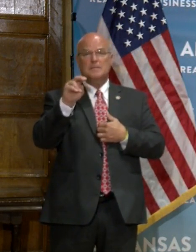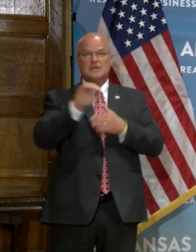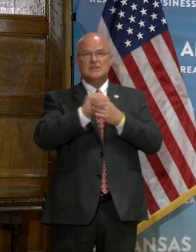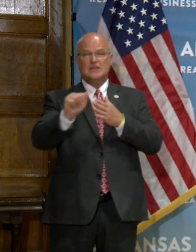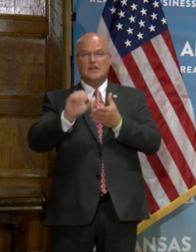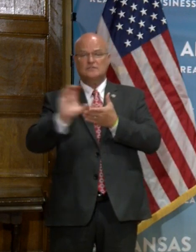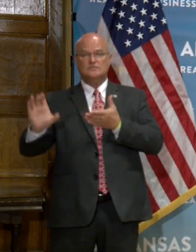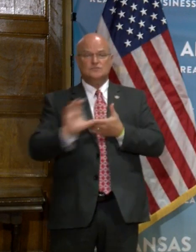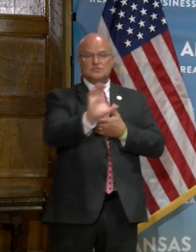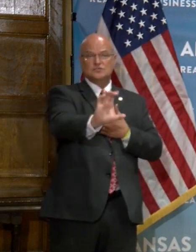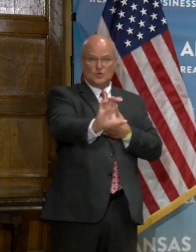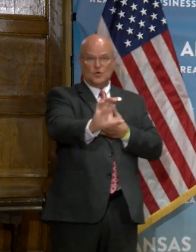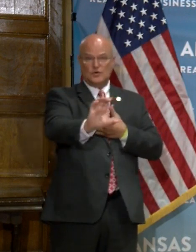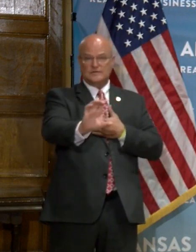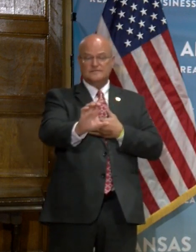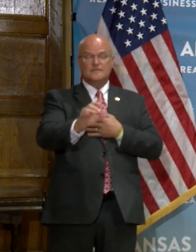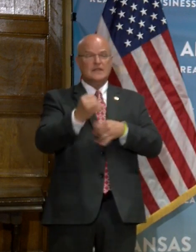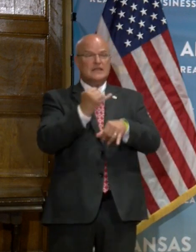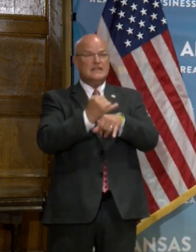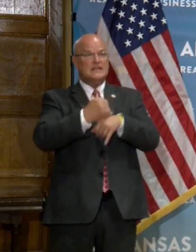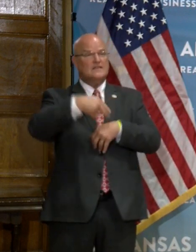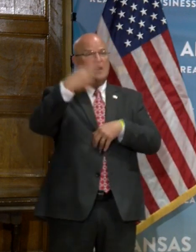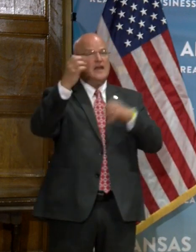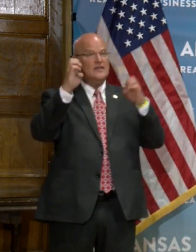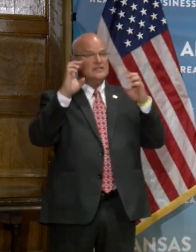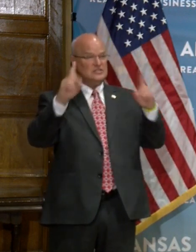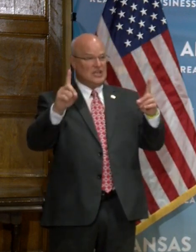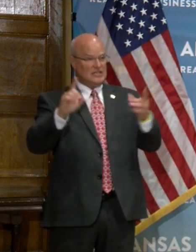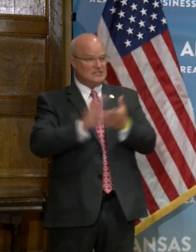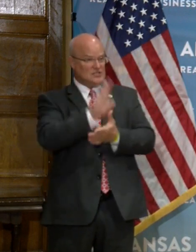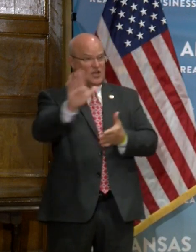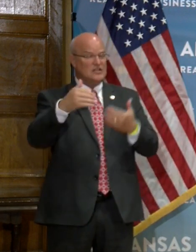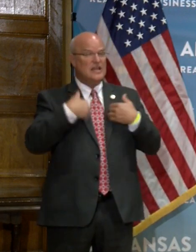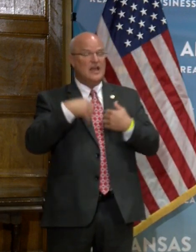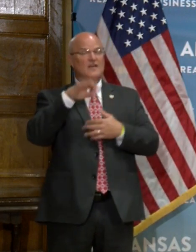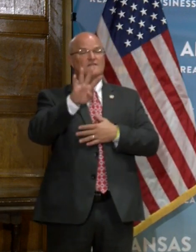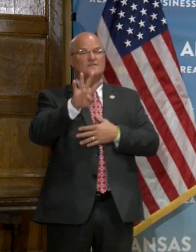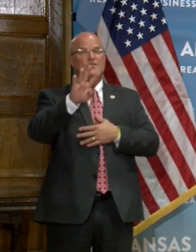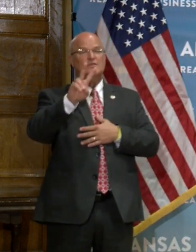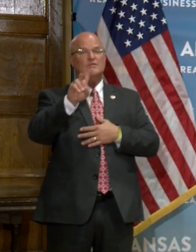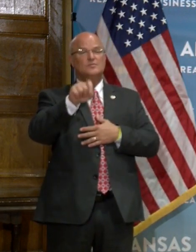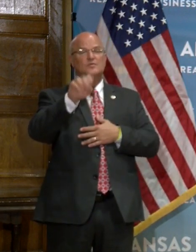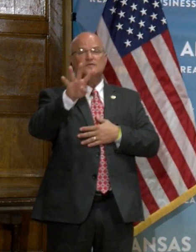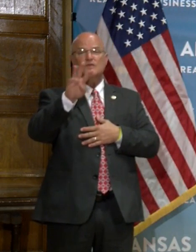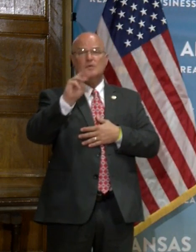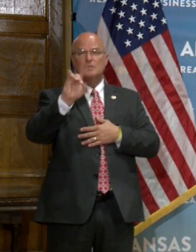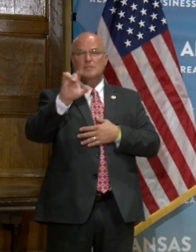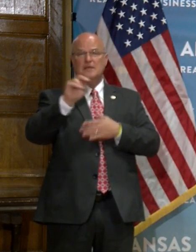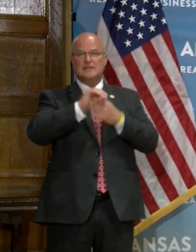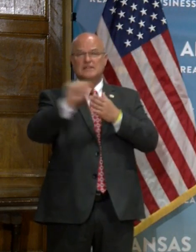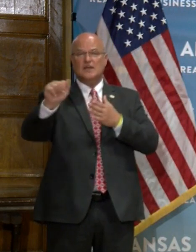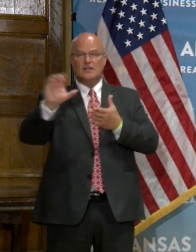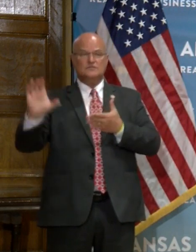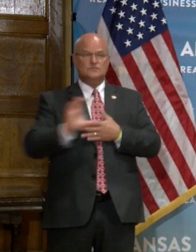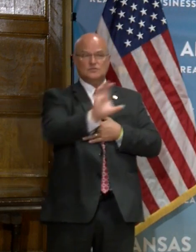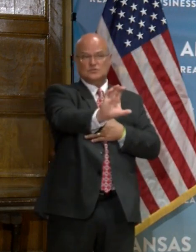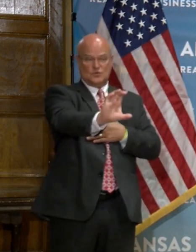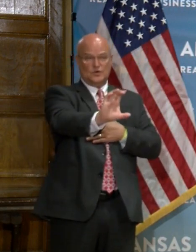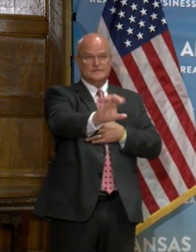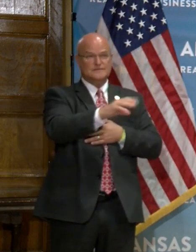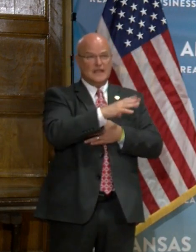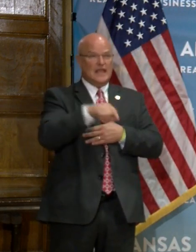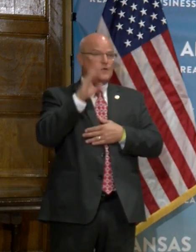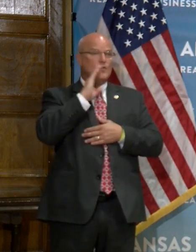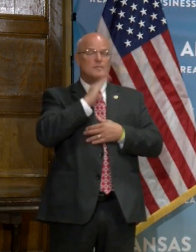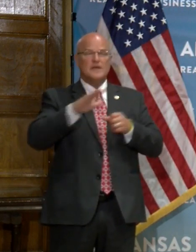restored. The institutions of higher education will have $42.4 million restored, and